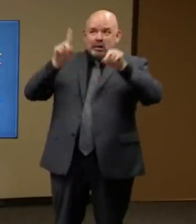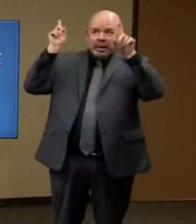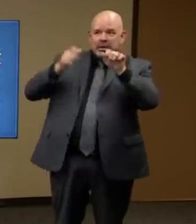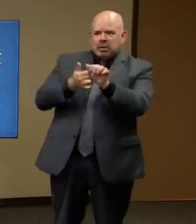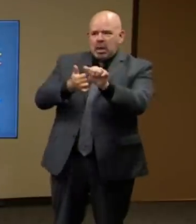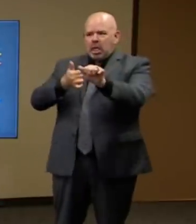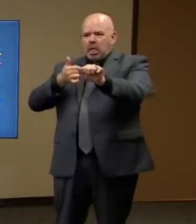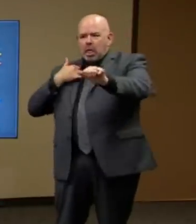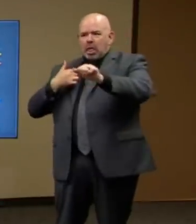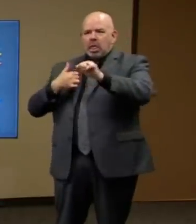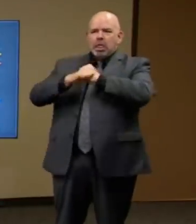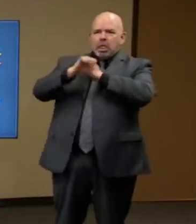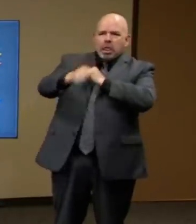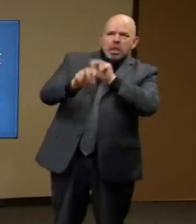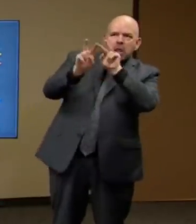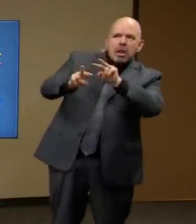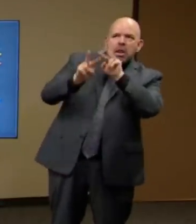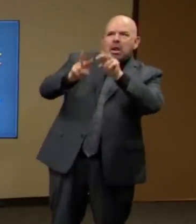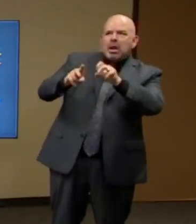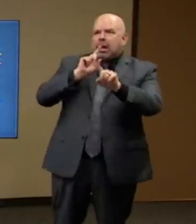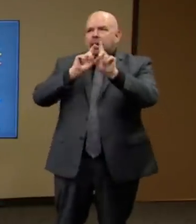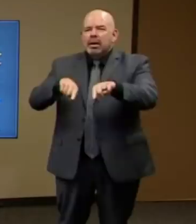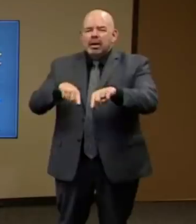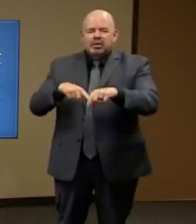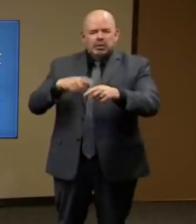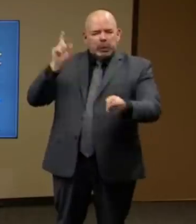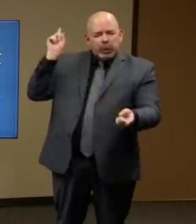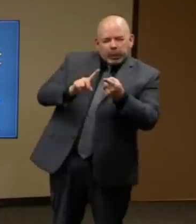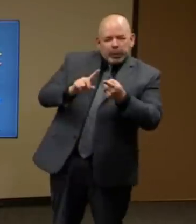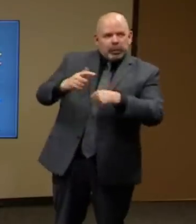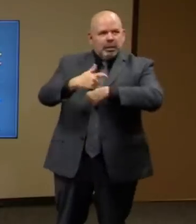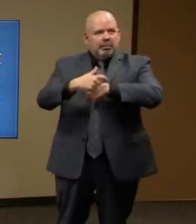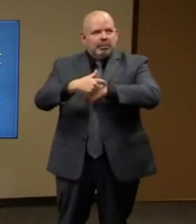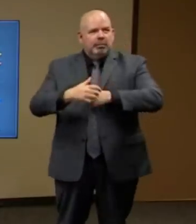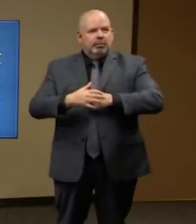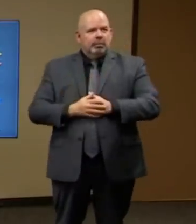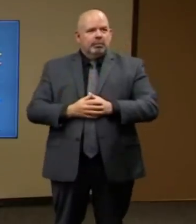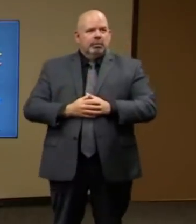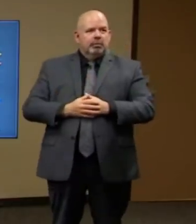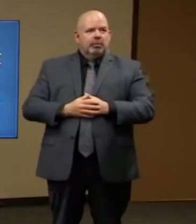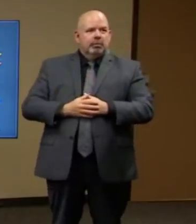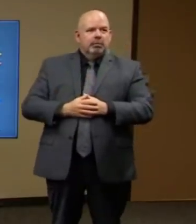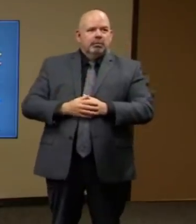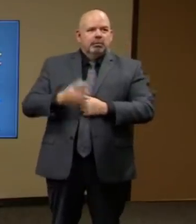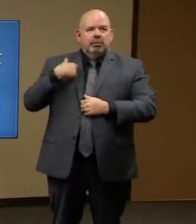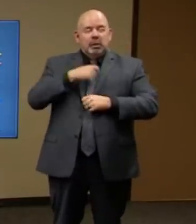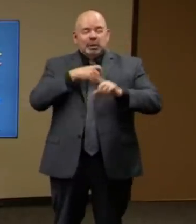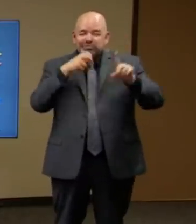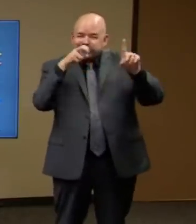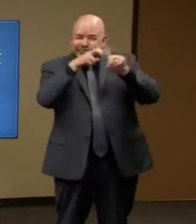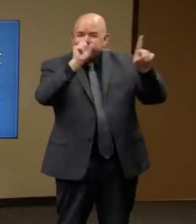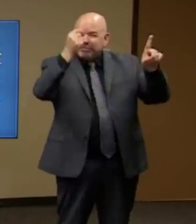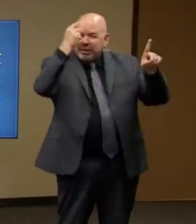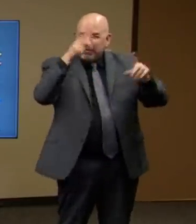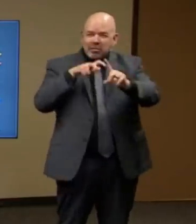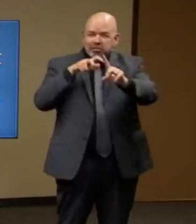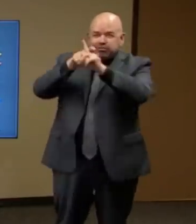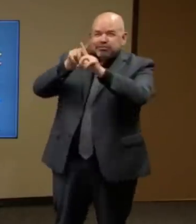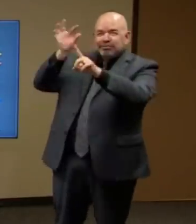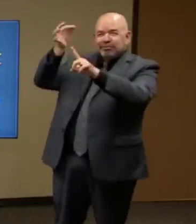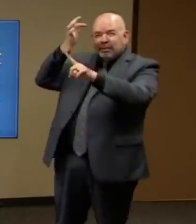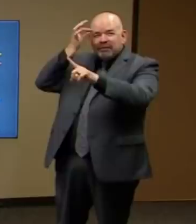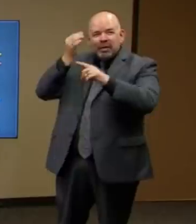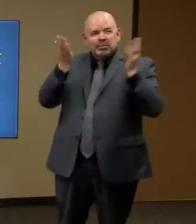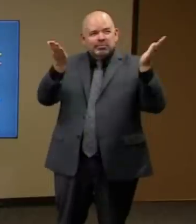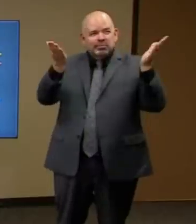and the feds this for 2 months now, is to not send the stuff off to your federal lab, wherever that is, but just to give us